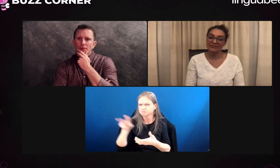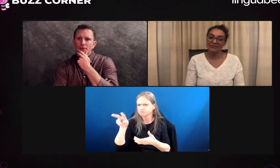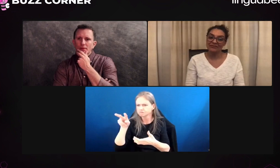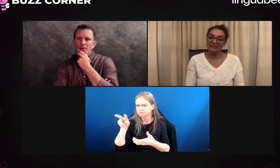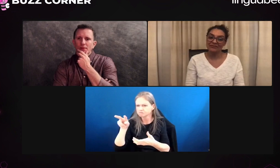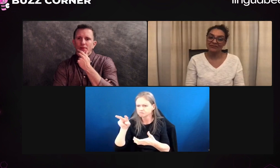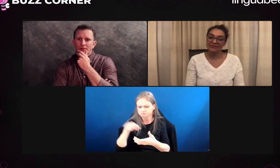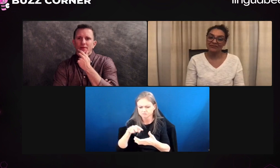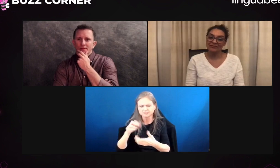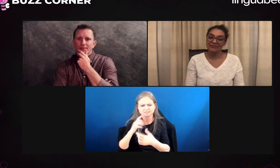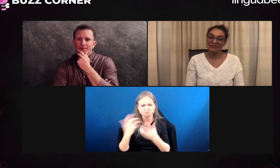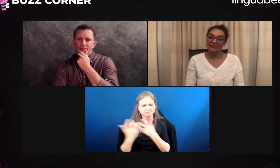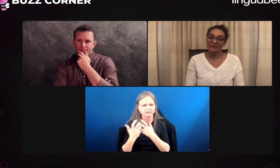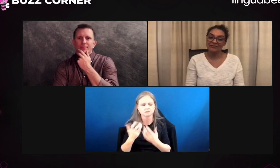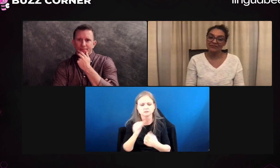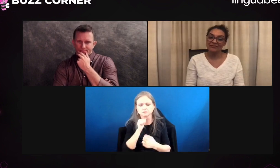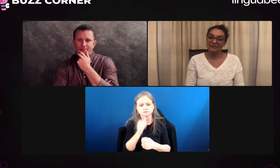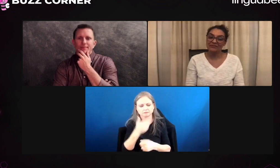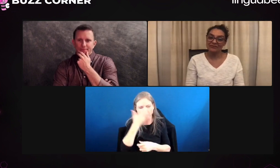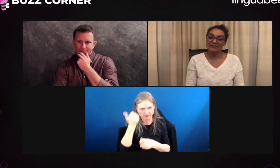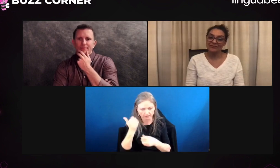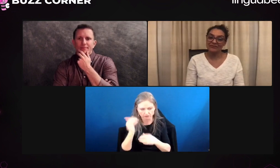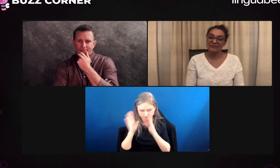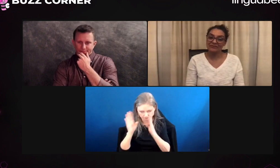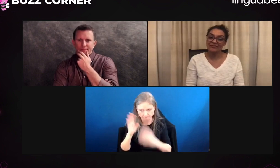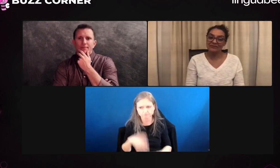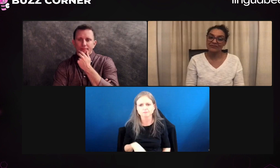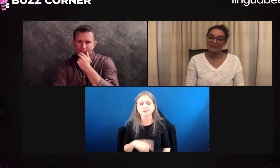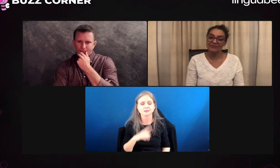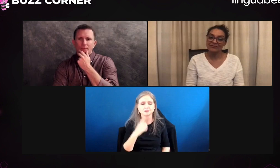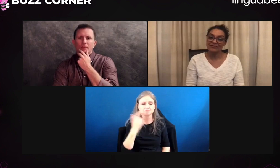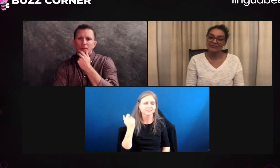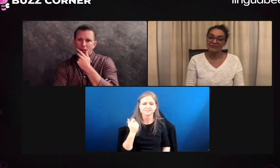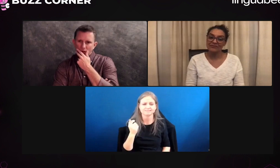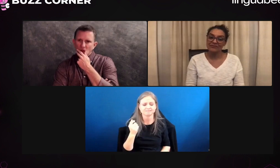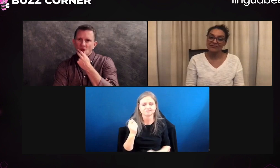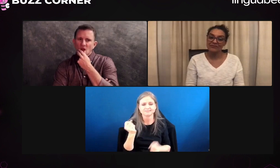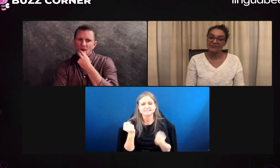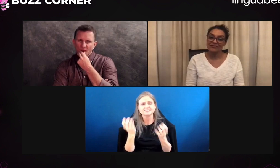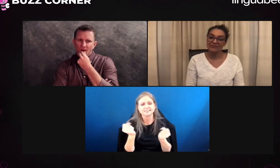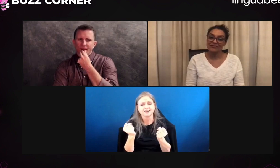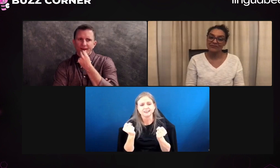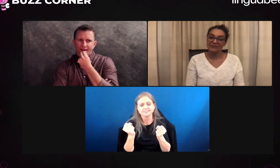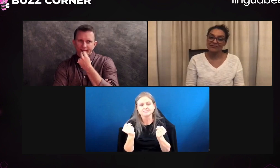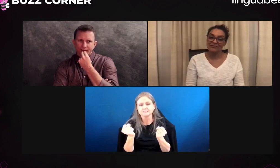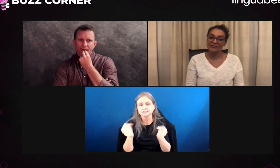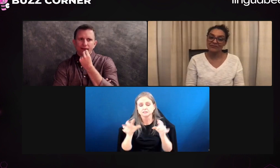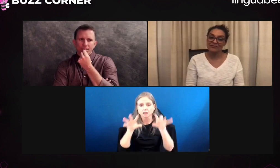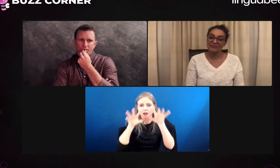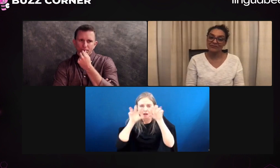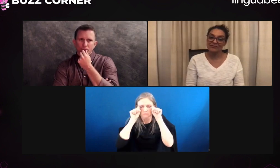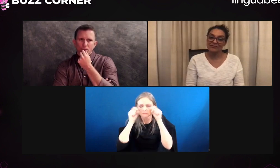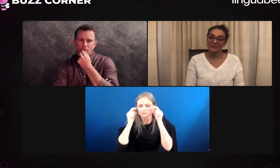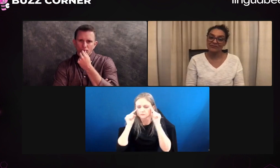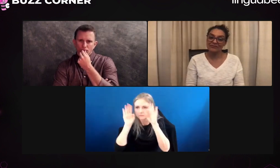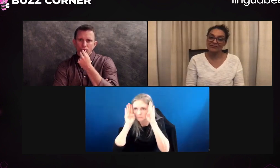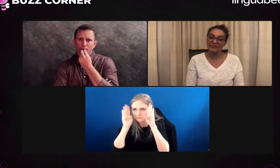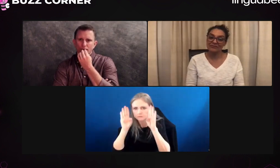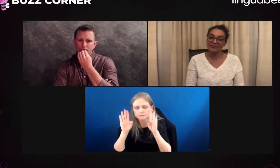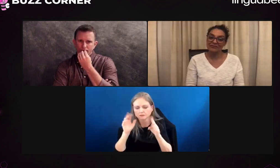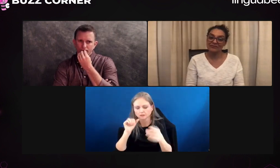And, it's difficult for me to have to look at the individual who is speaking and looking at my phone. These